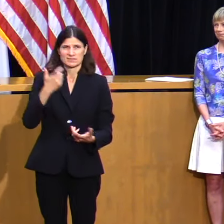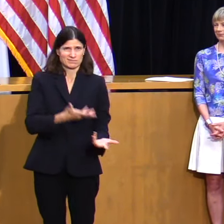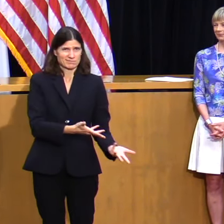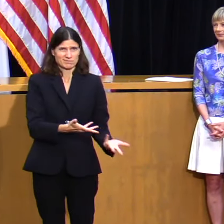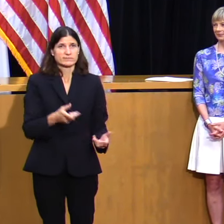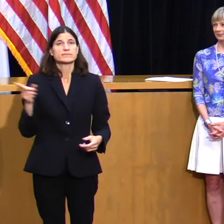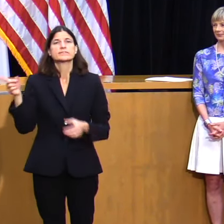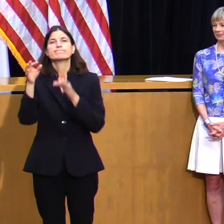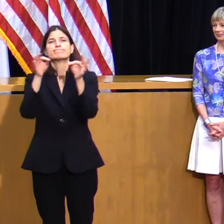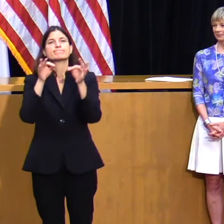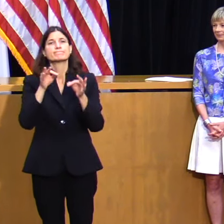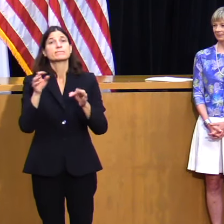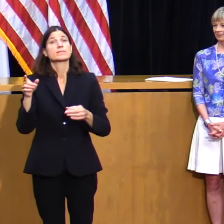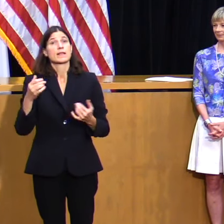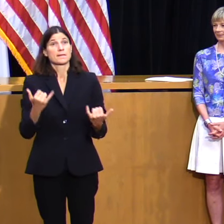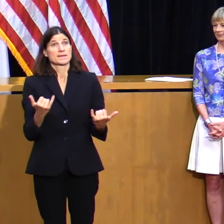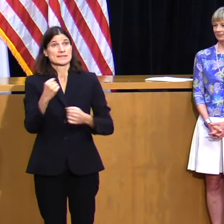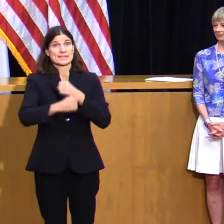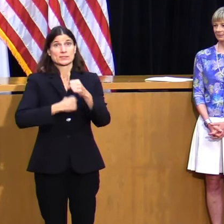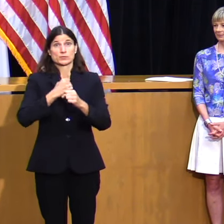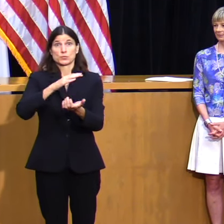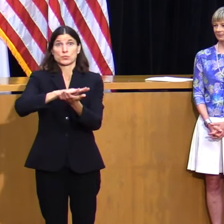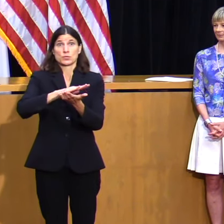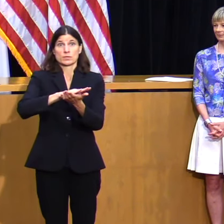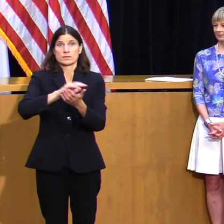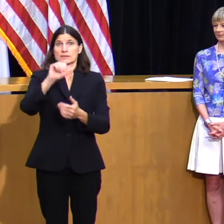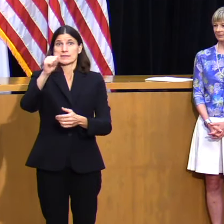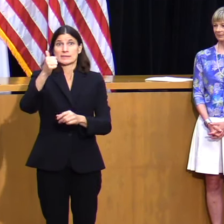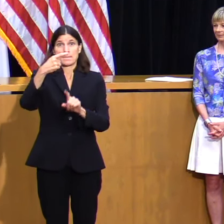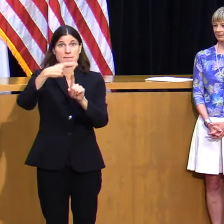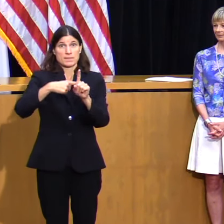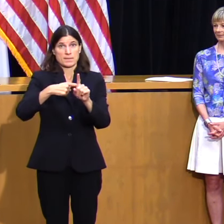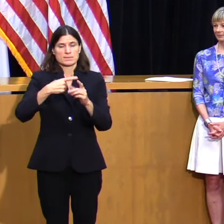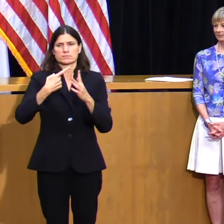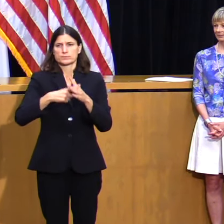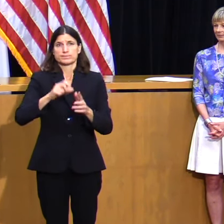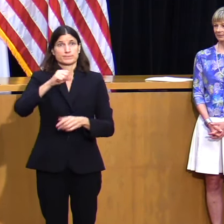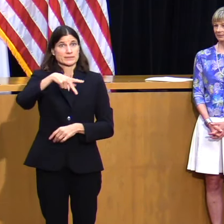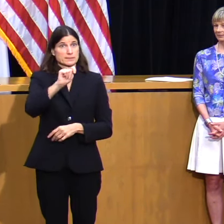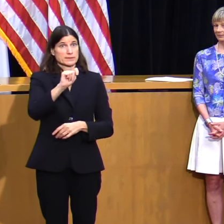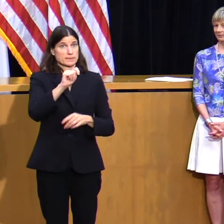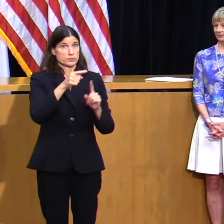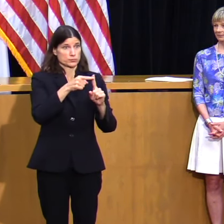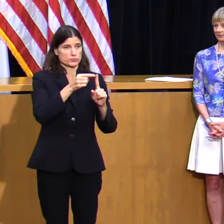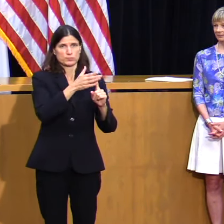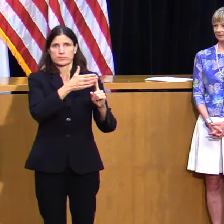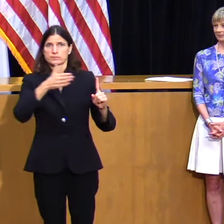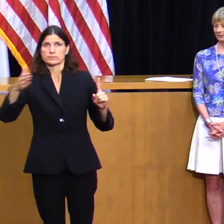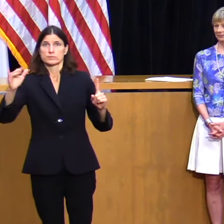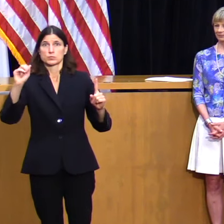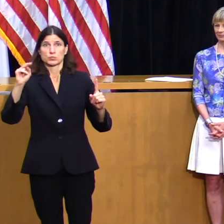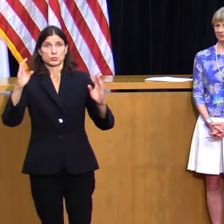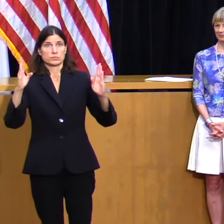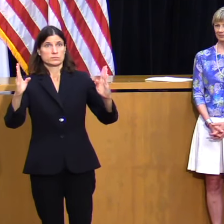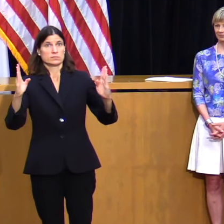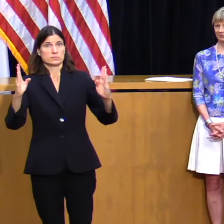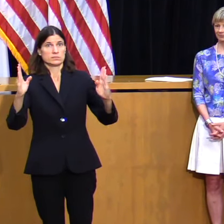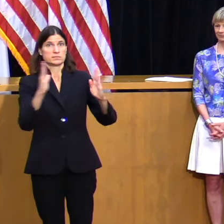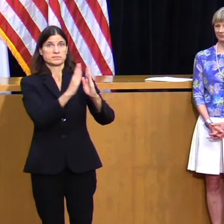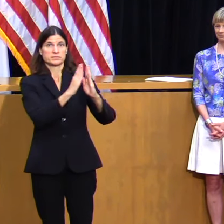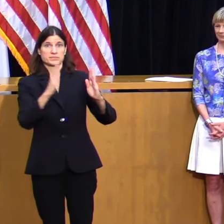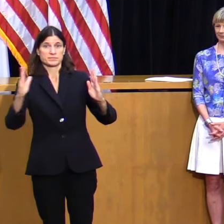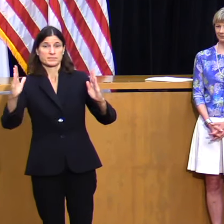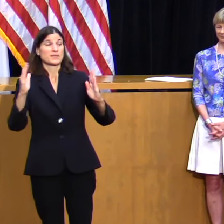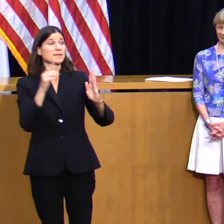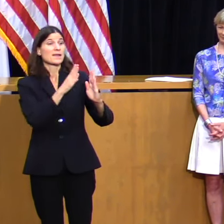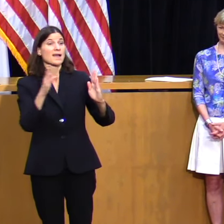time, the facts on the ground are going to drive how much time people spend in a hybrid, how much time they spend